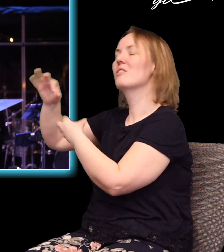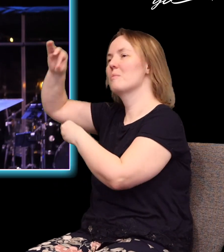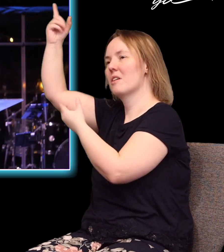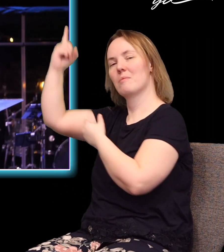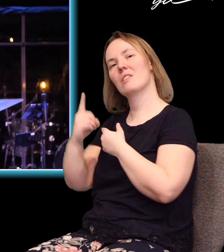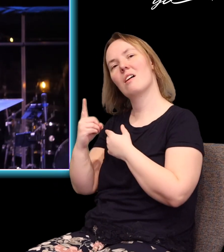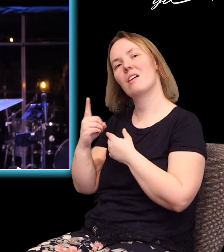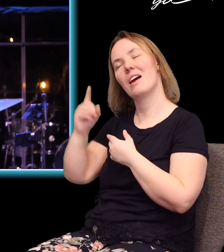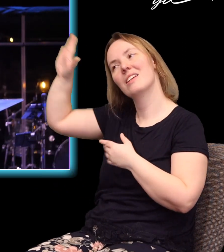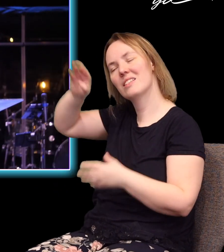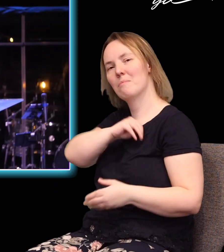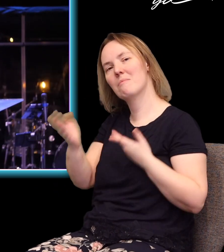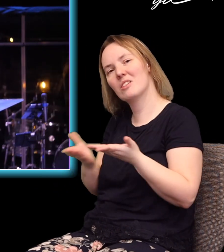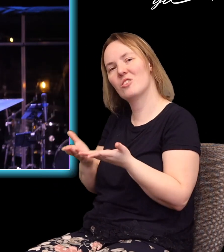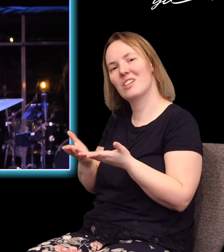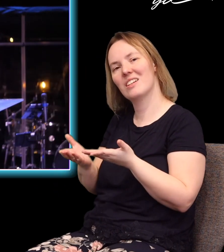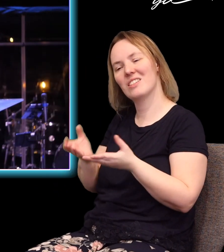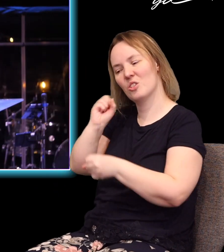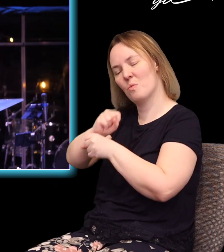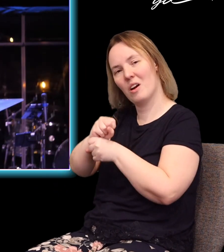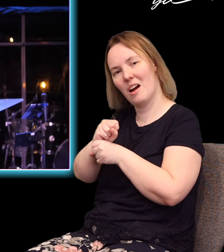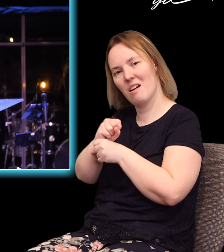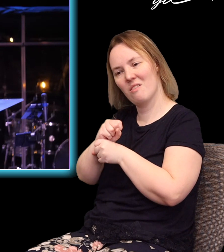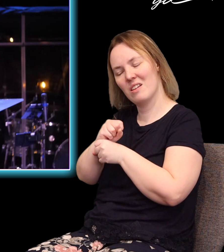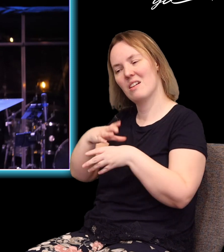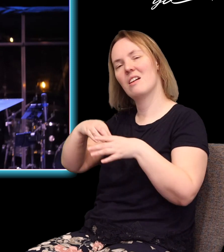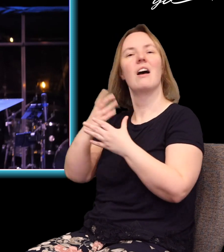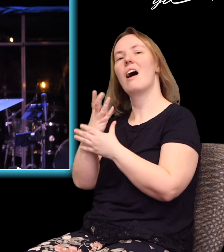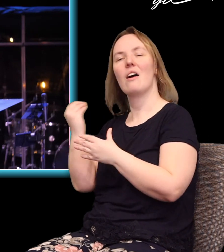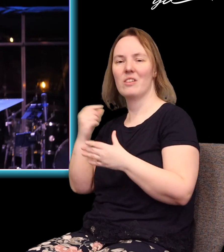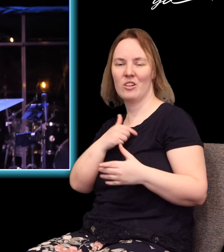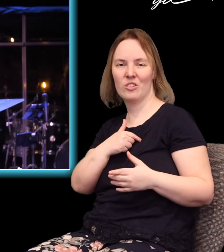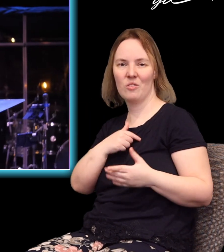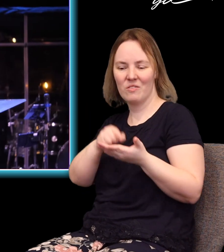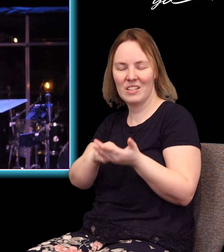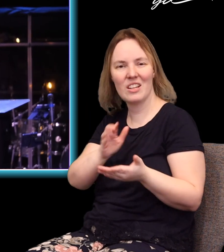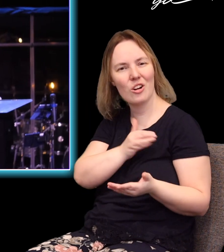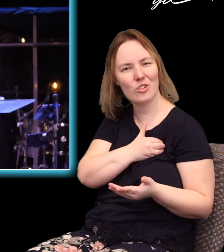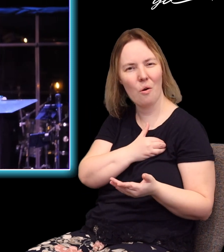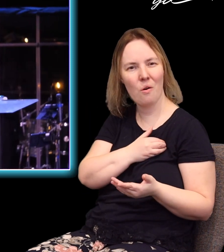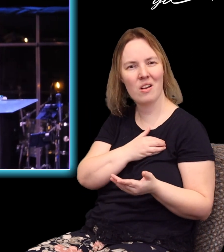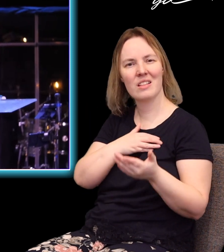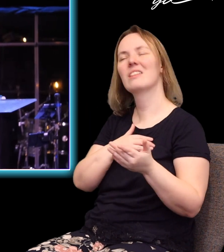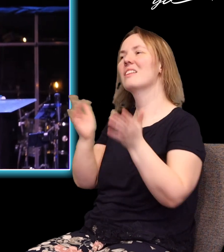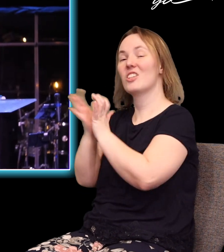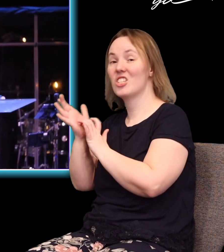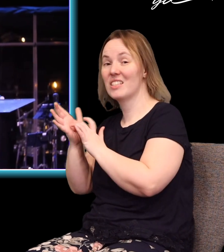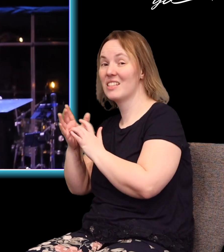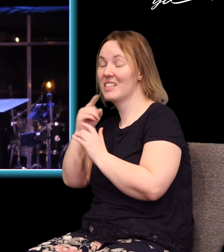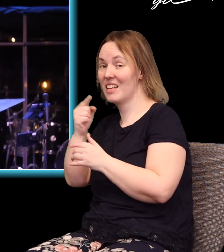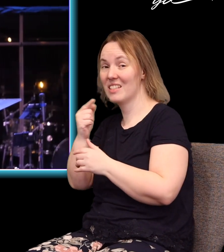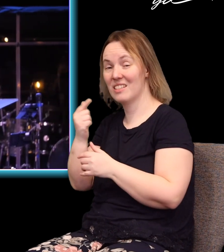and his ministry to us is to do what? It's to work out in our soul those things that